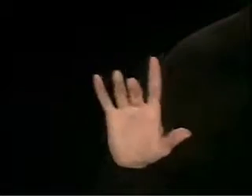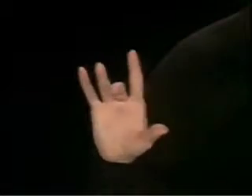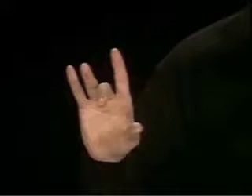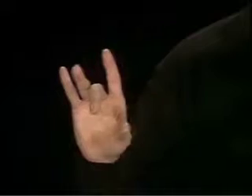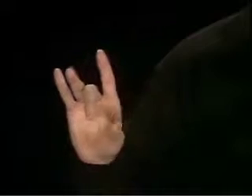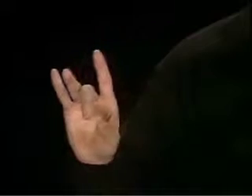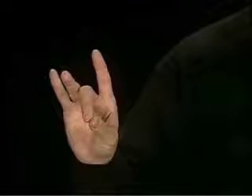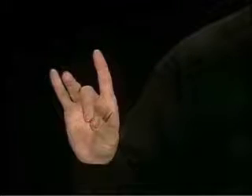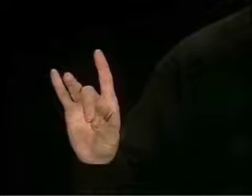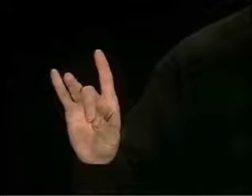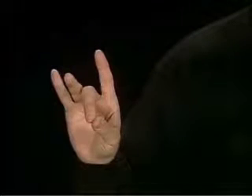38,